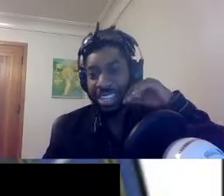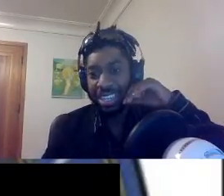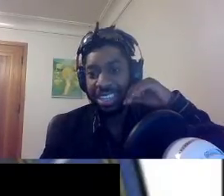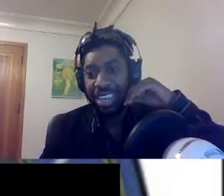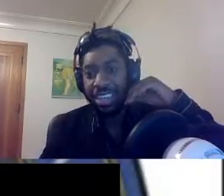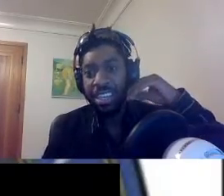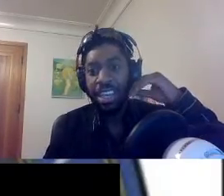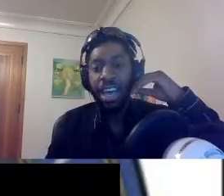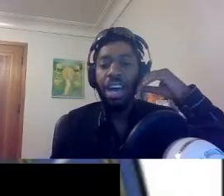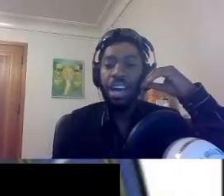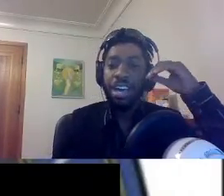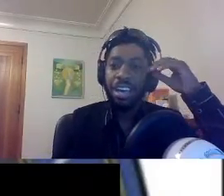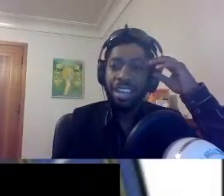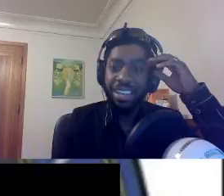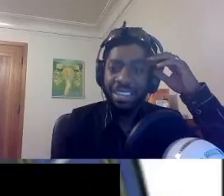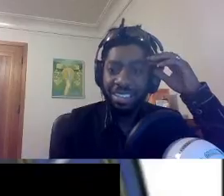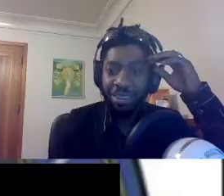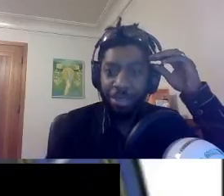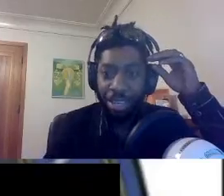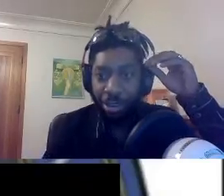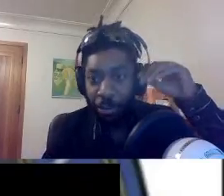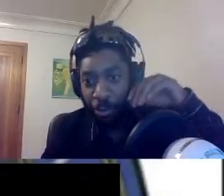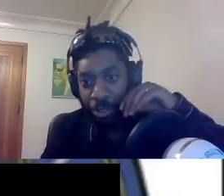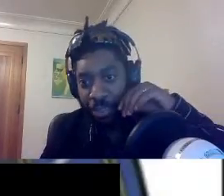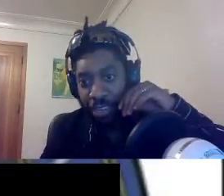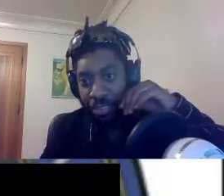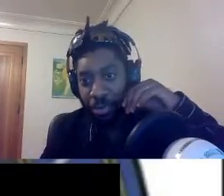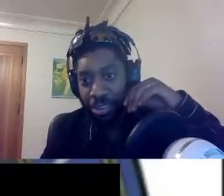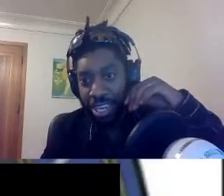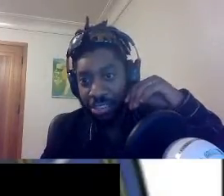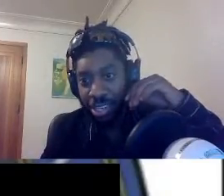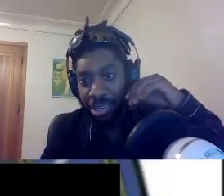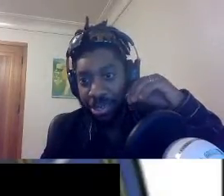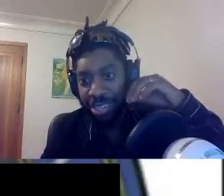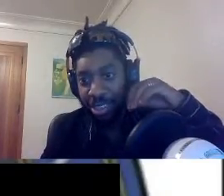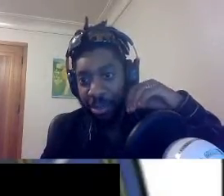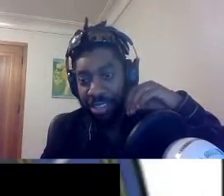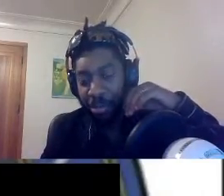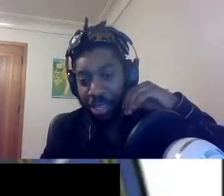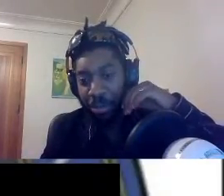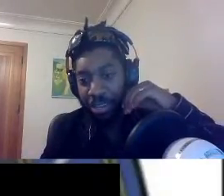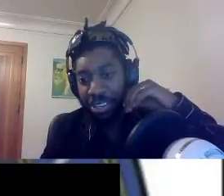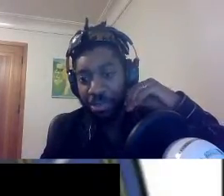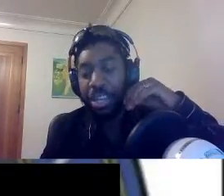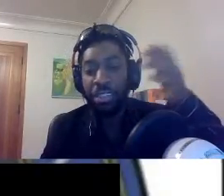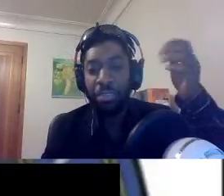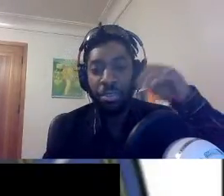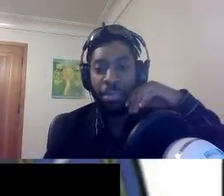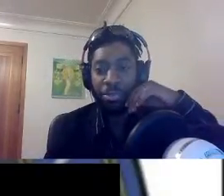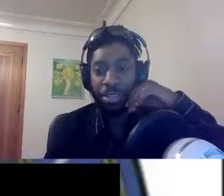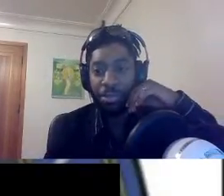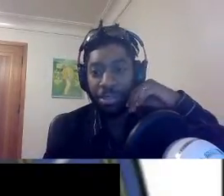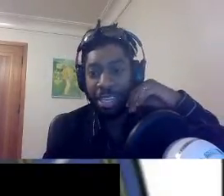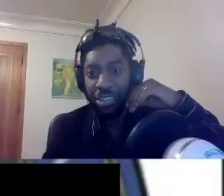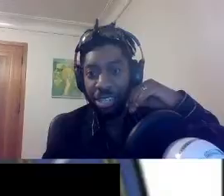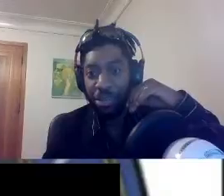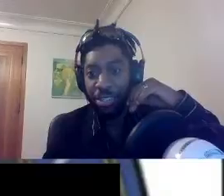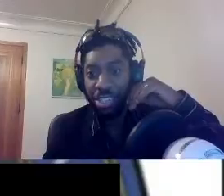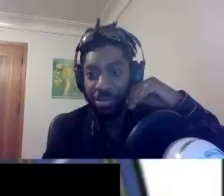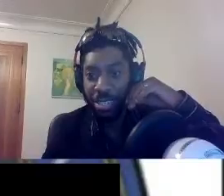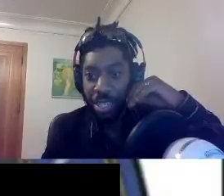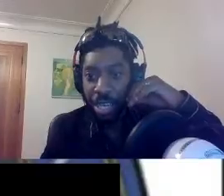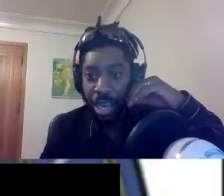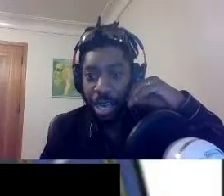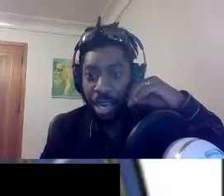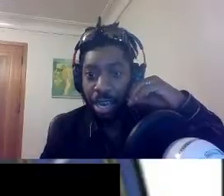not going to get into that. I wonder if that is the real Danny Trejo in here. That'd be epic. Well, I guess that would still be a real Danny Trejo, but